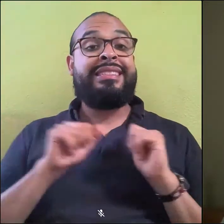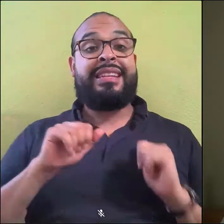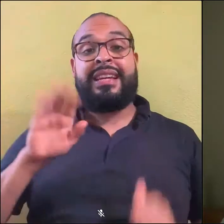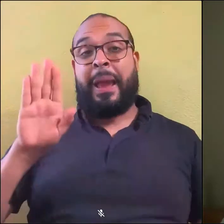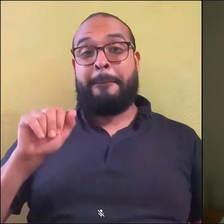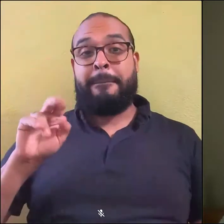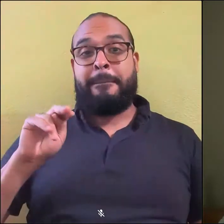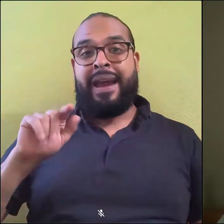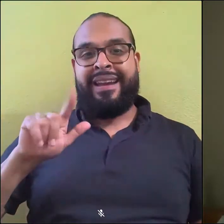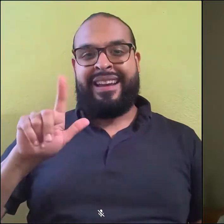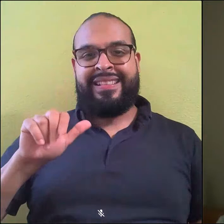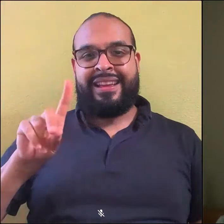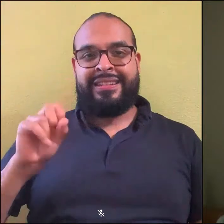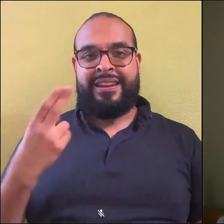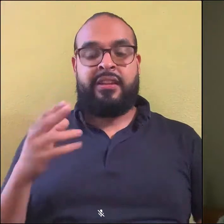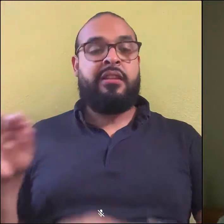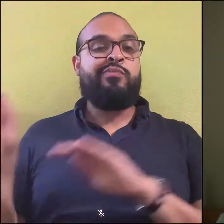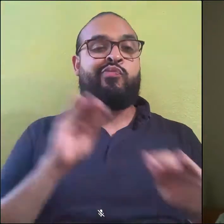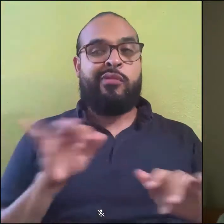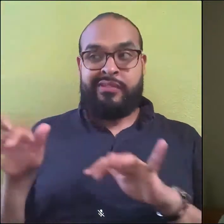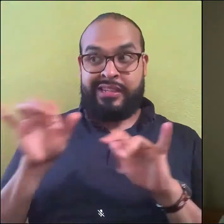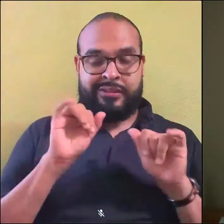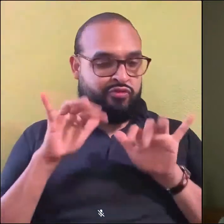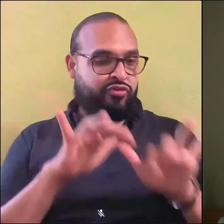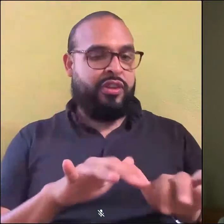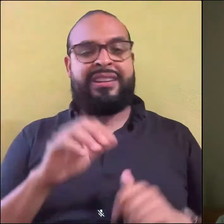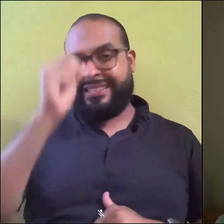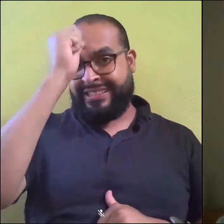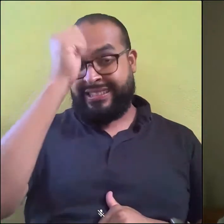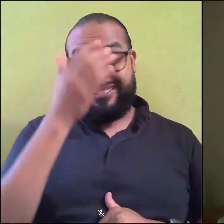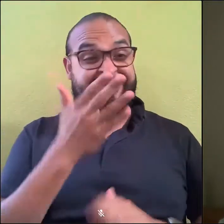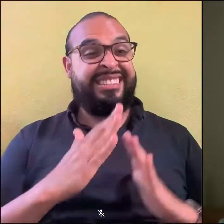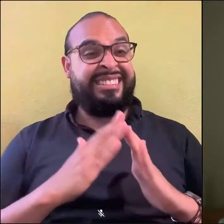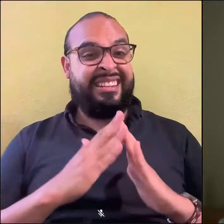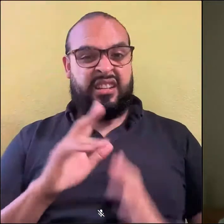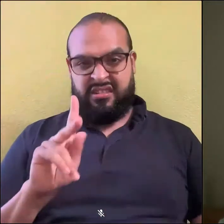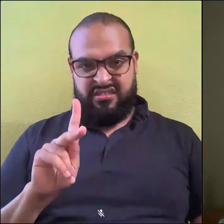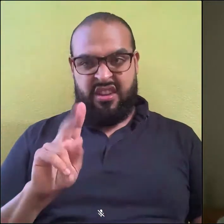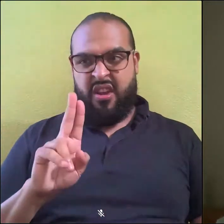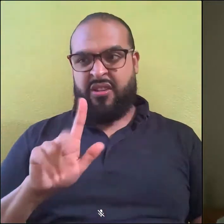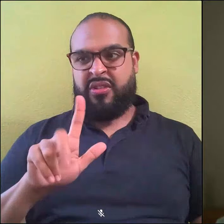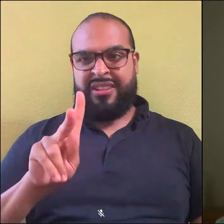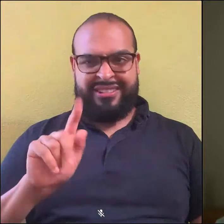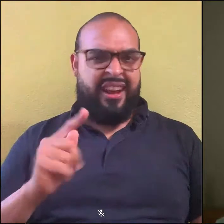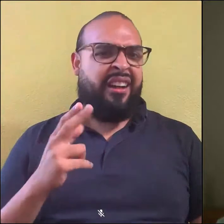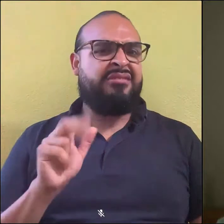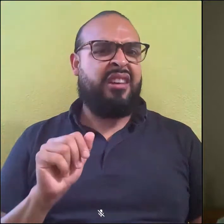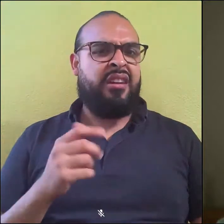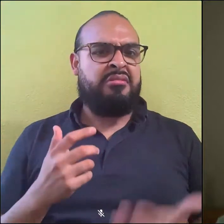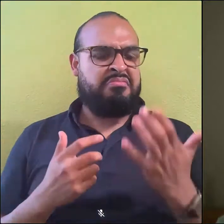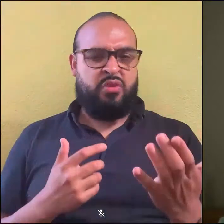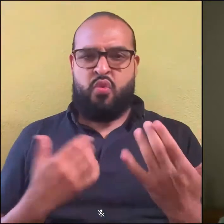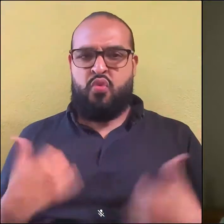their safety. Also, simultaneously, within the city of Kolkata, there were bombings going on. There was a Marxist uprising that had